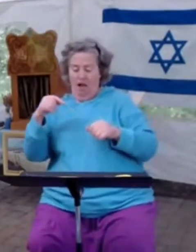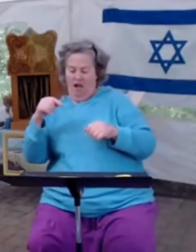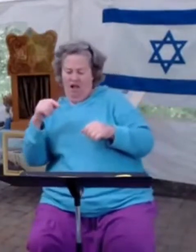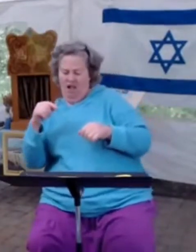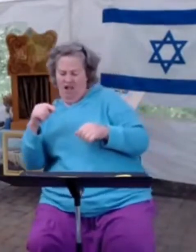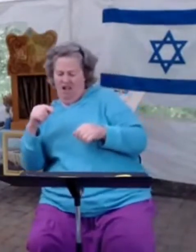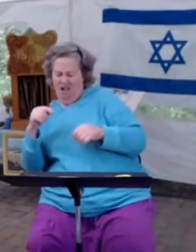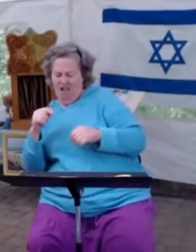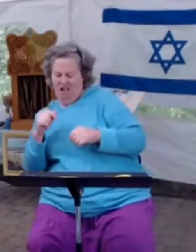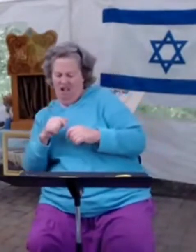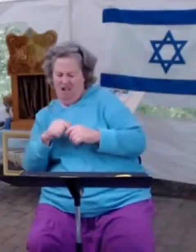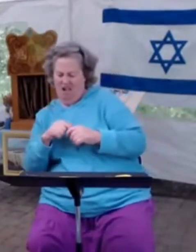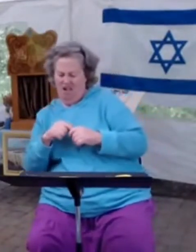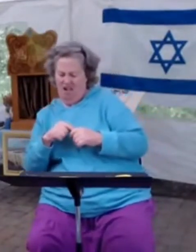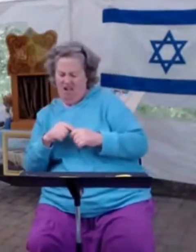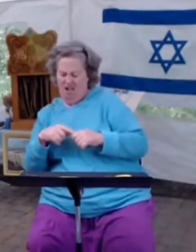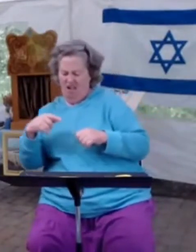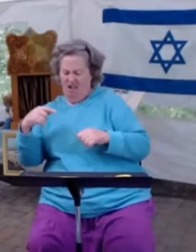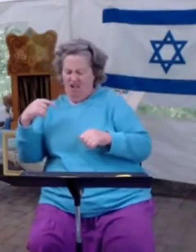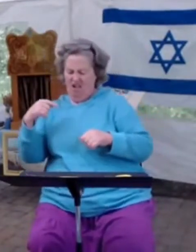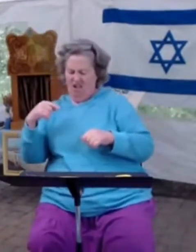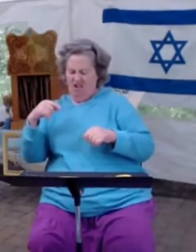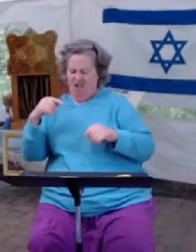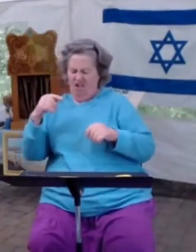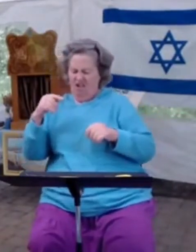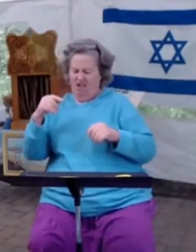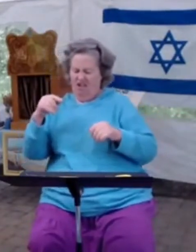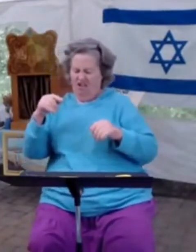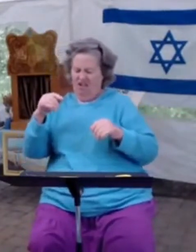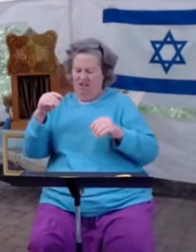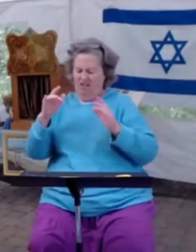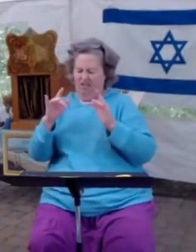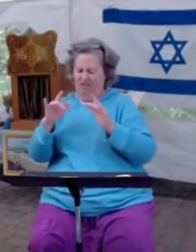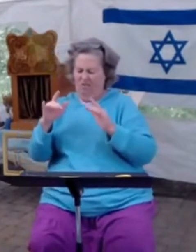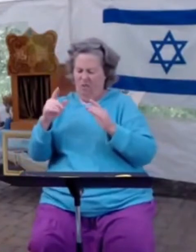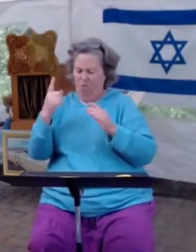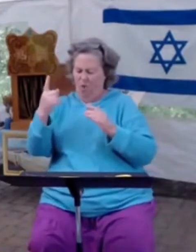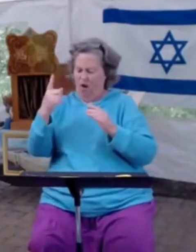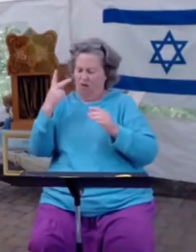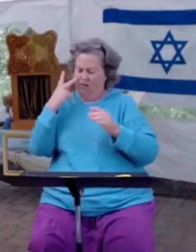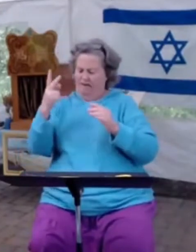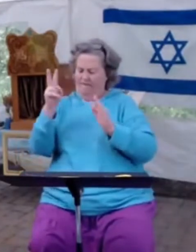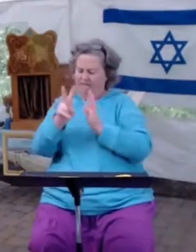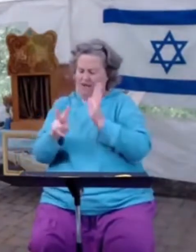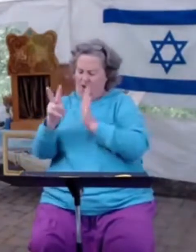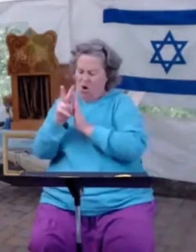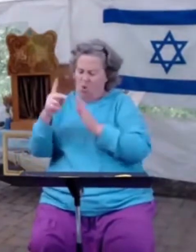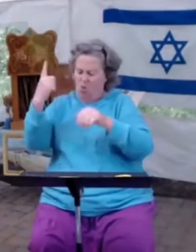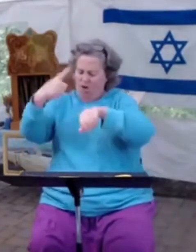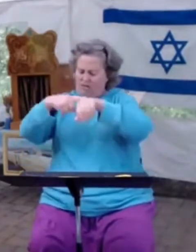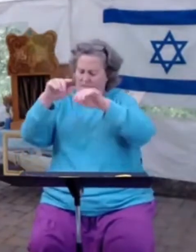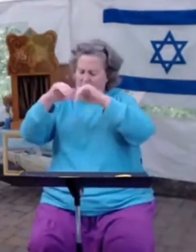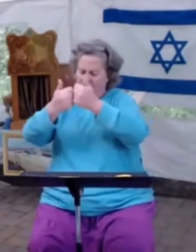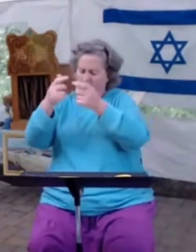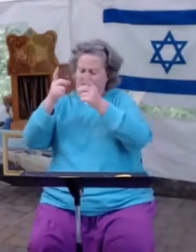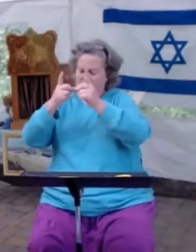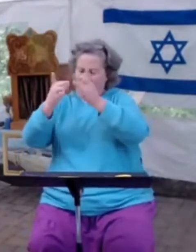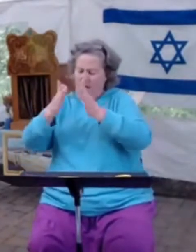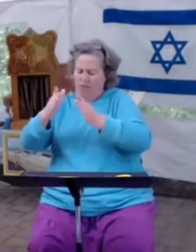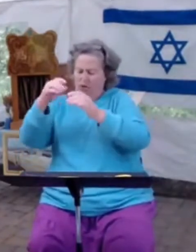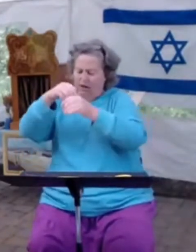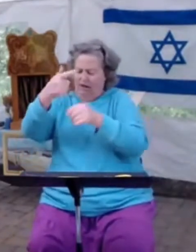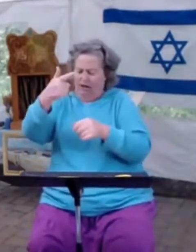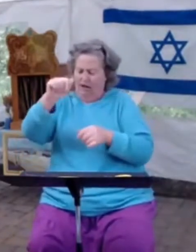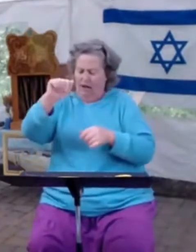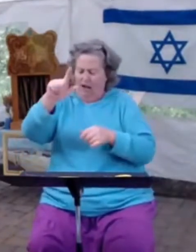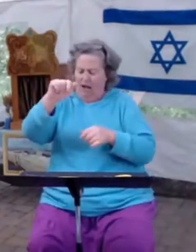to Greece and Turkey. And he did one about the counterculture of the early disciples in Galatia.